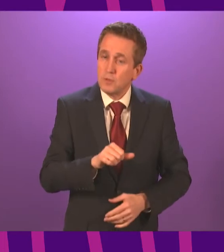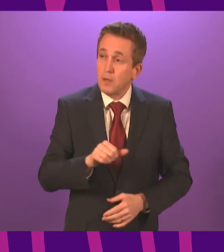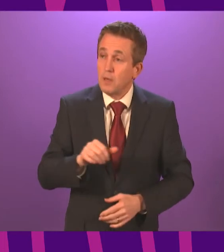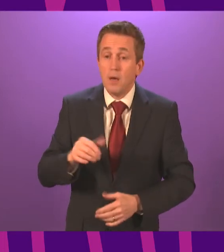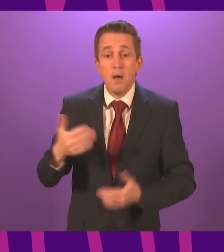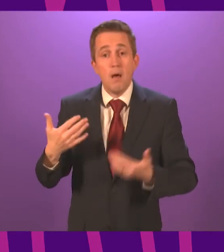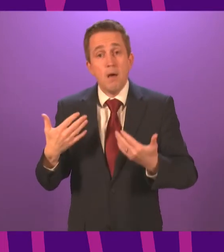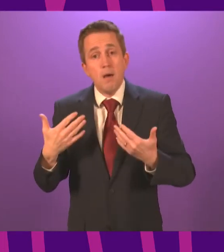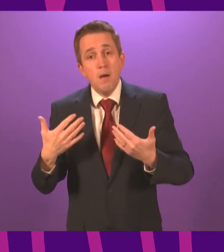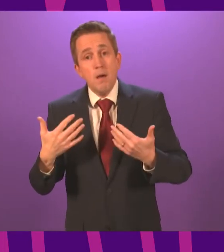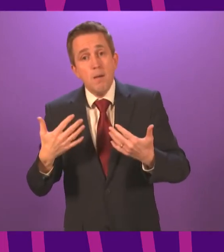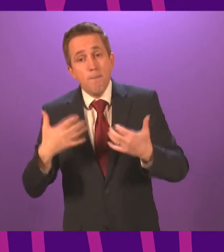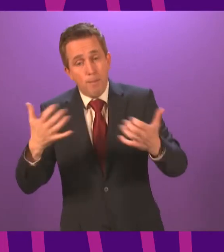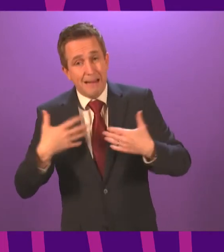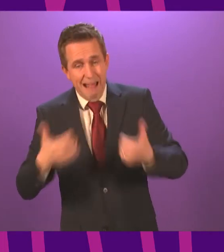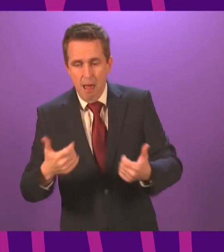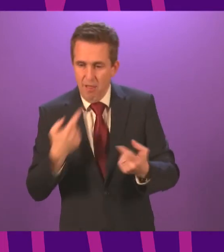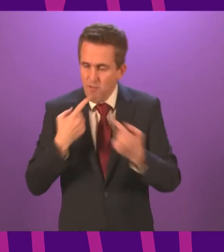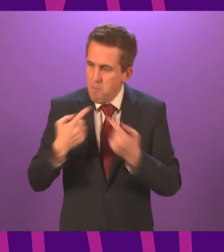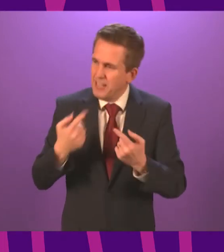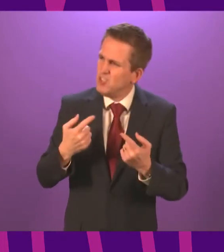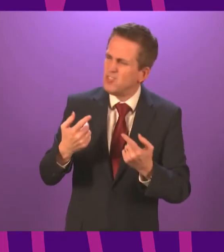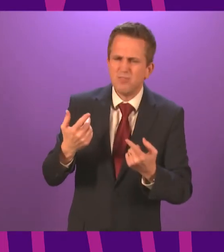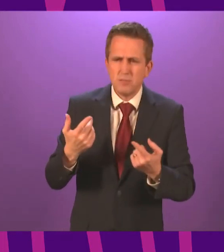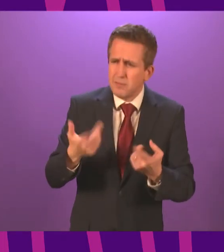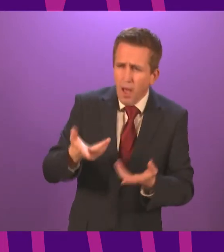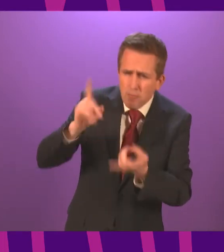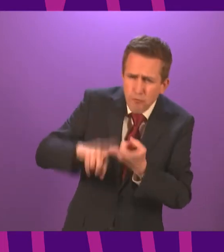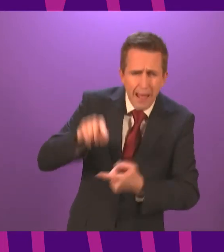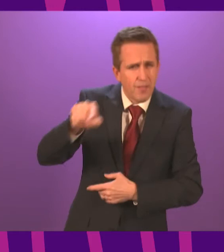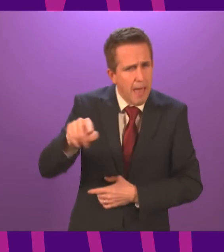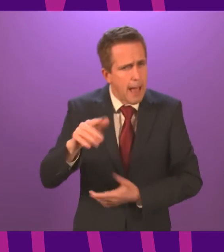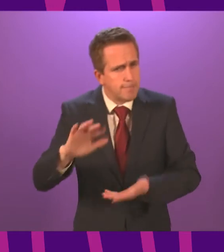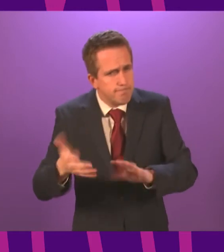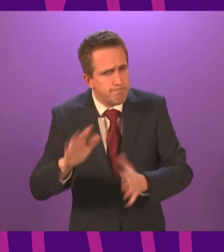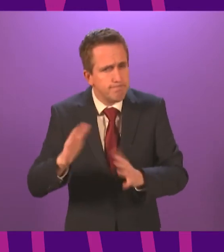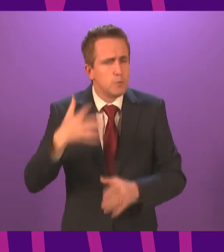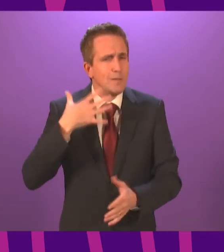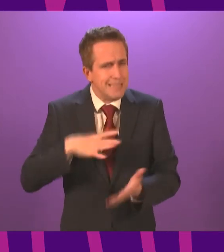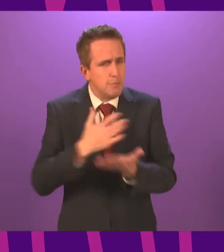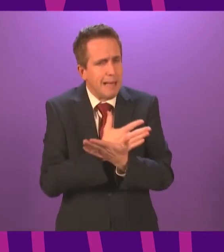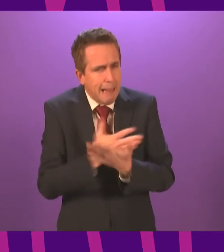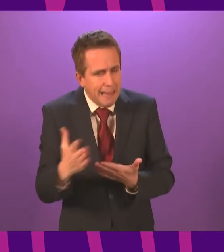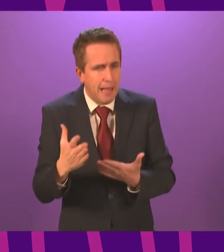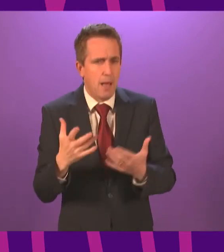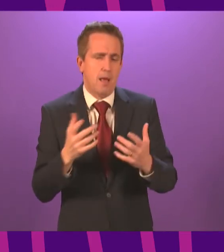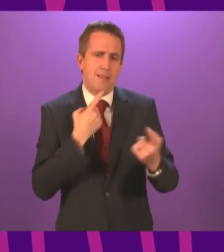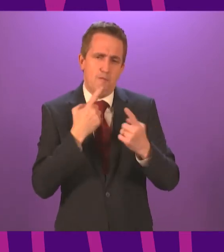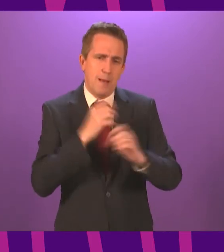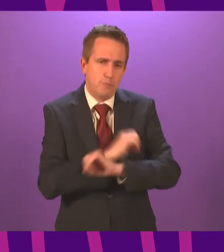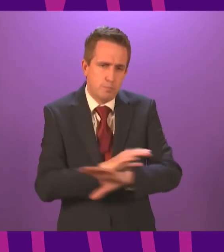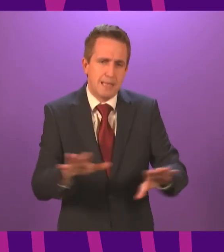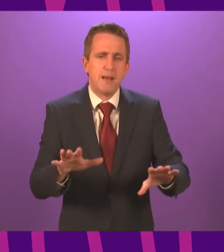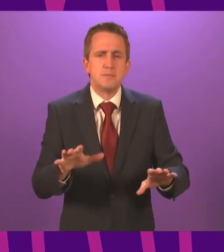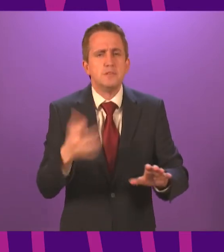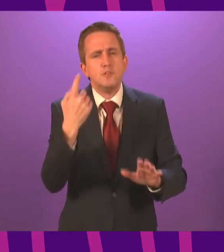public health measures begin to feel random, a kind of think of a number politics, and that breeds scepticism as well as frustration. Let's